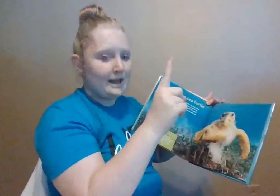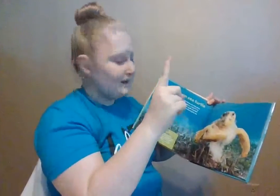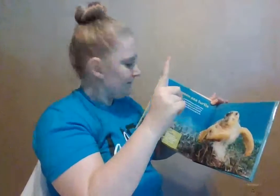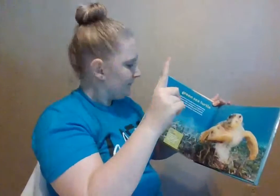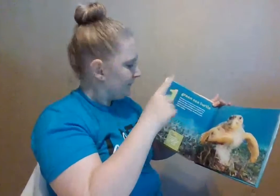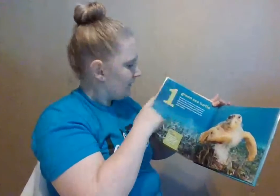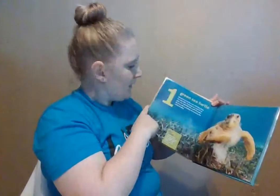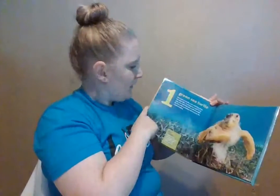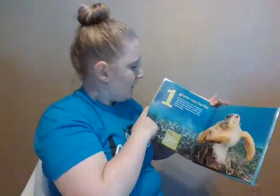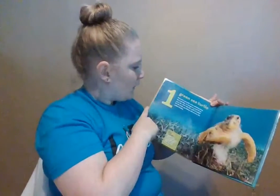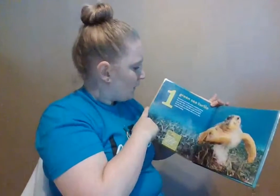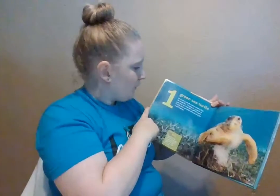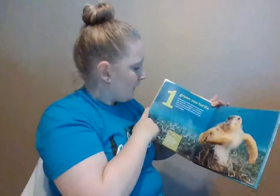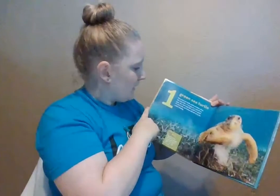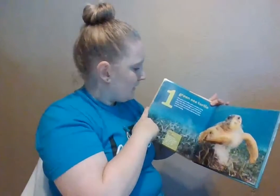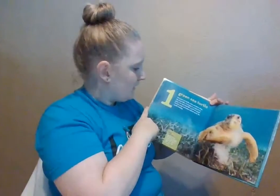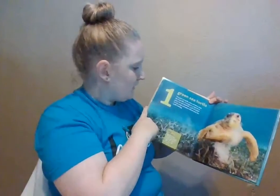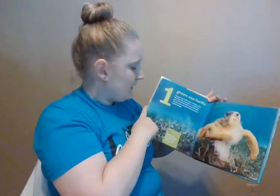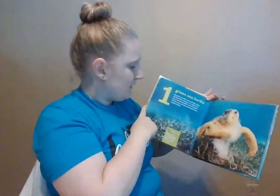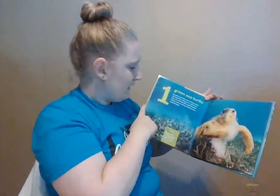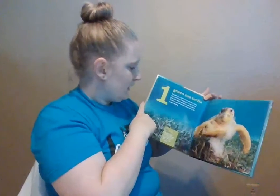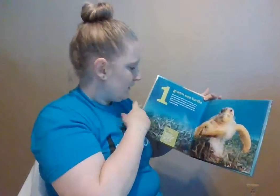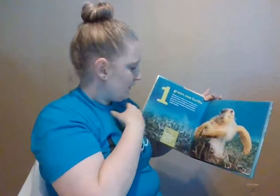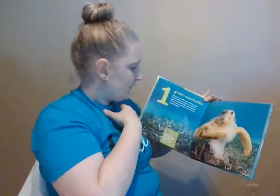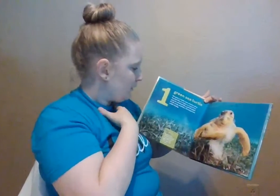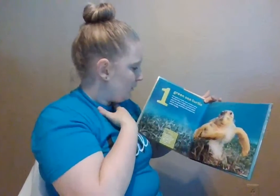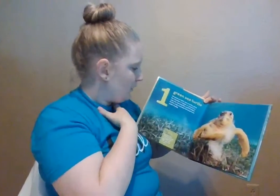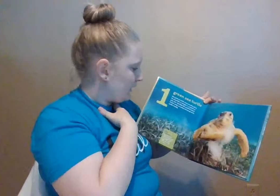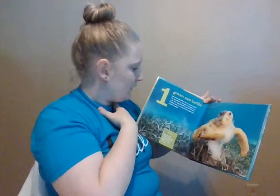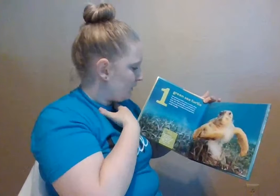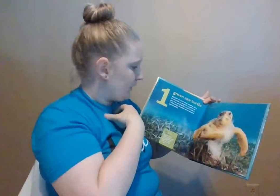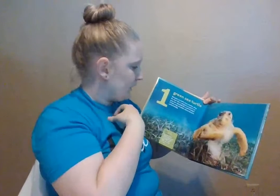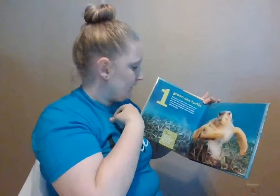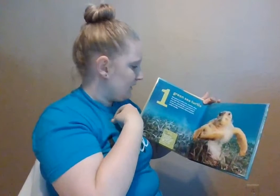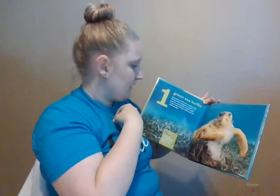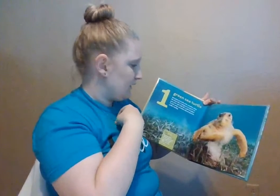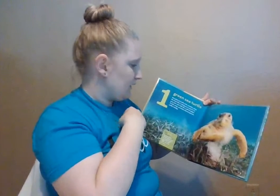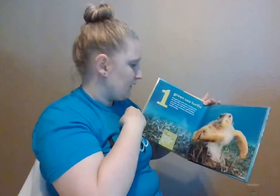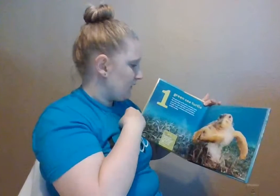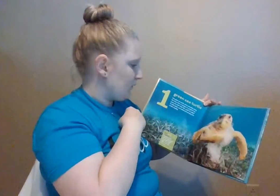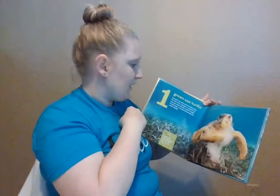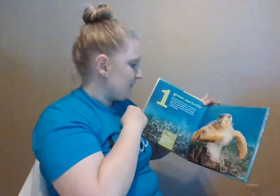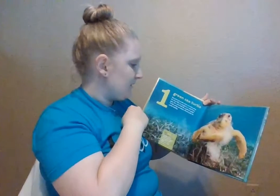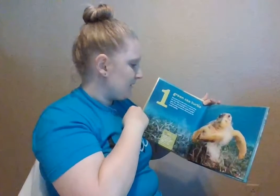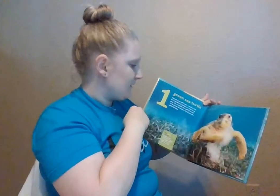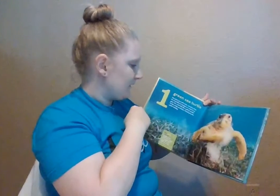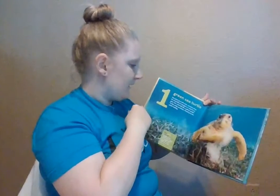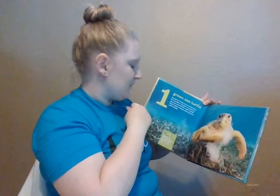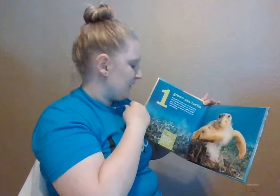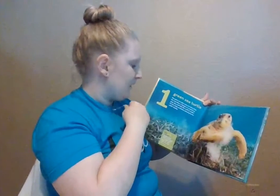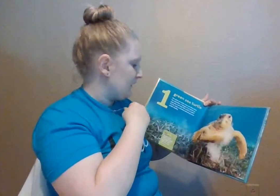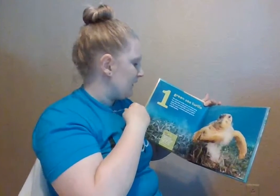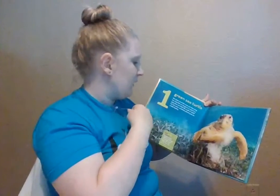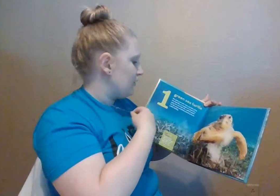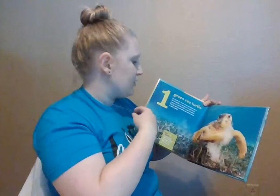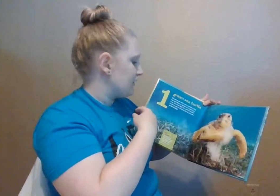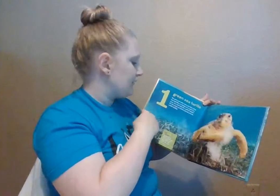1. Green sea turtle. One green sea turtle swims and skims along the ocean